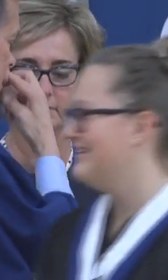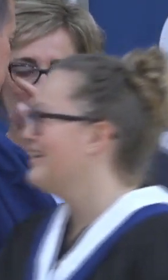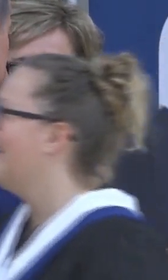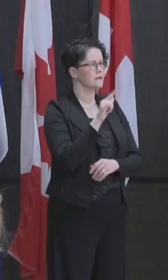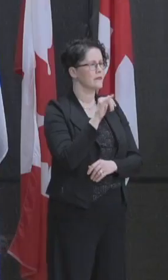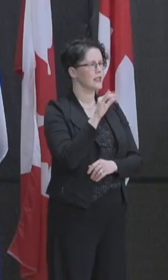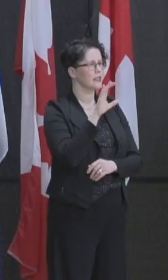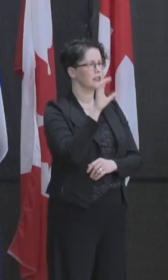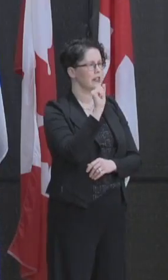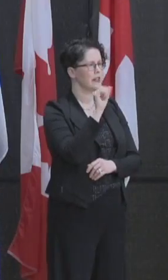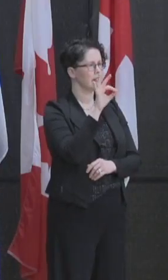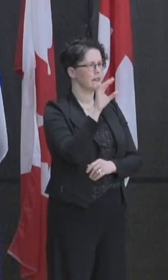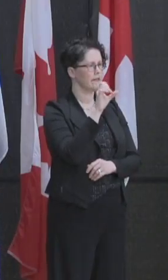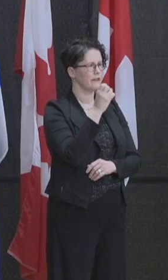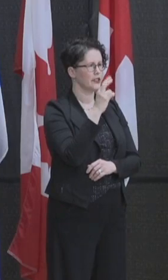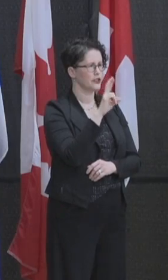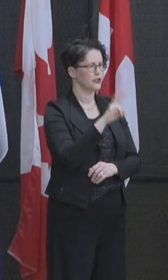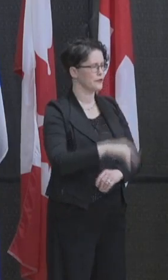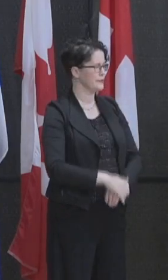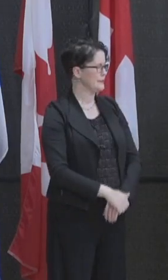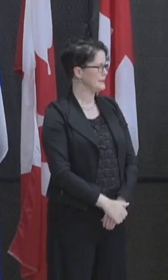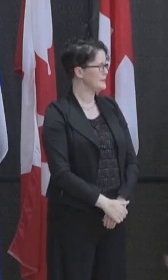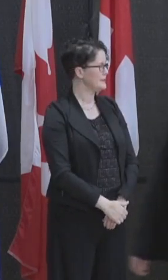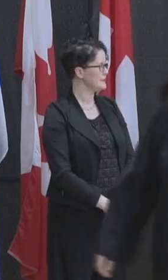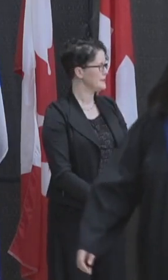Alicia Fisher.